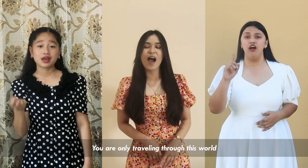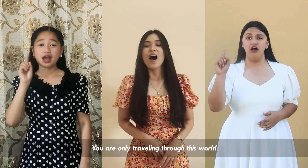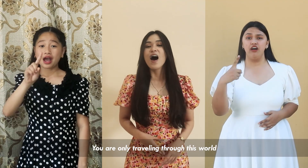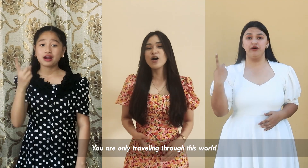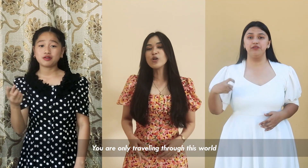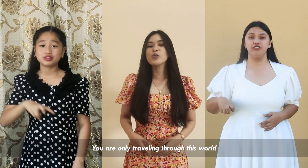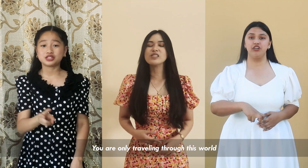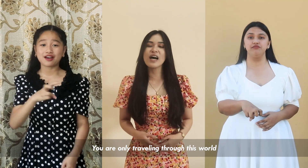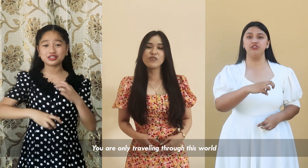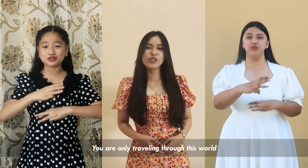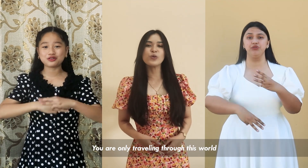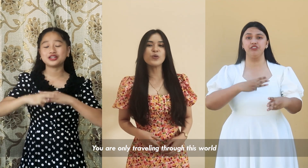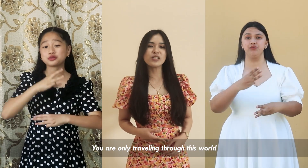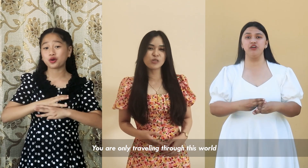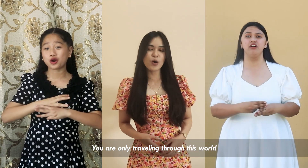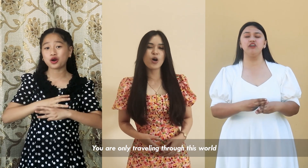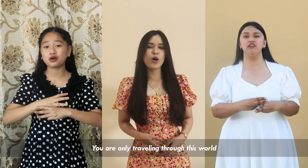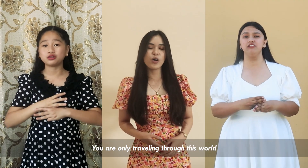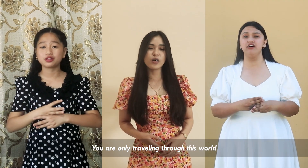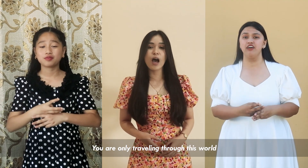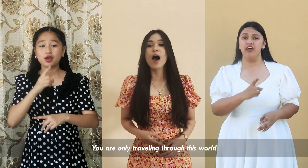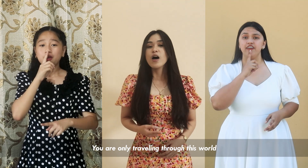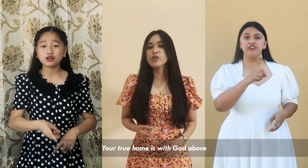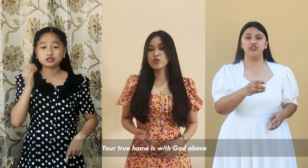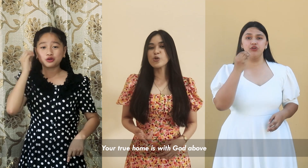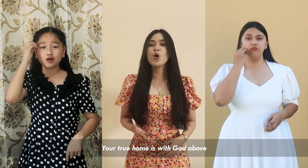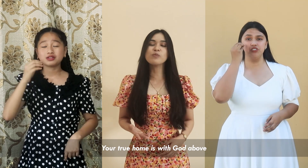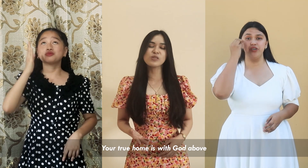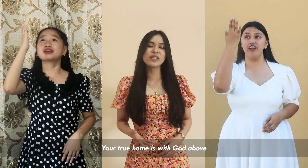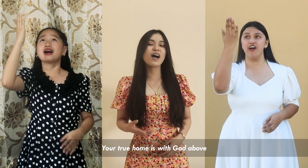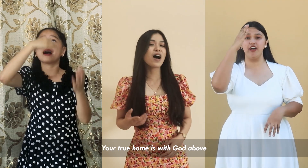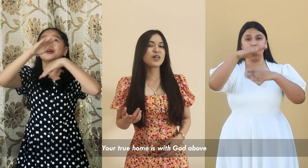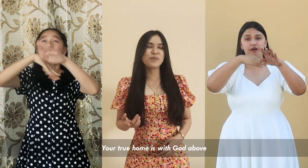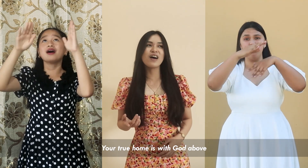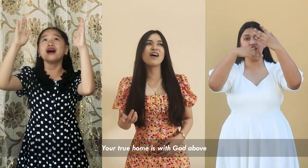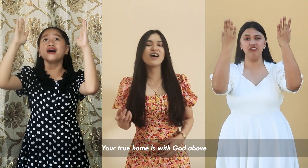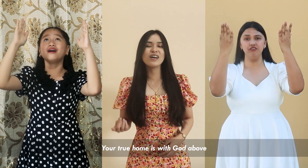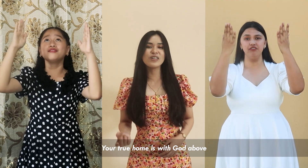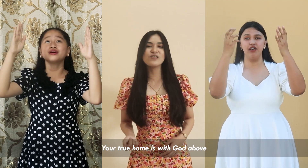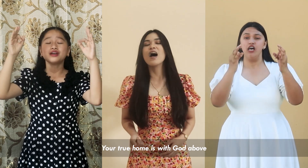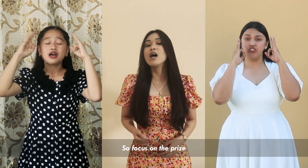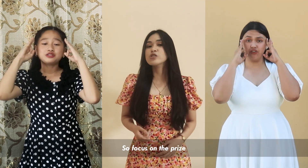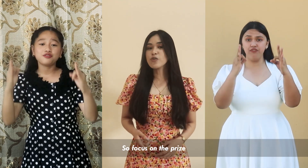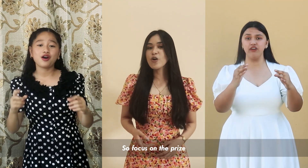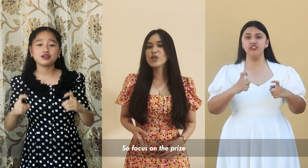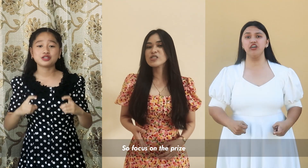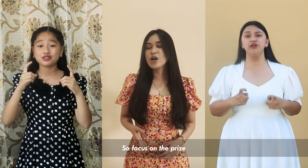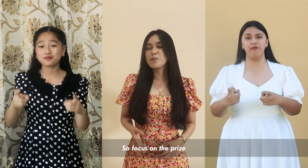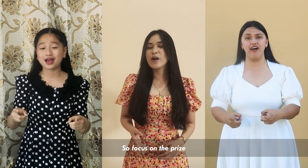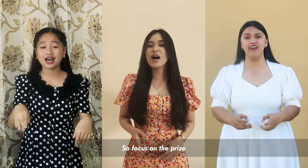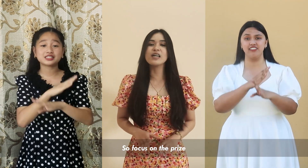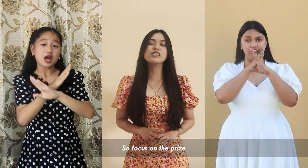Are only driving through this world You're two only sweet God above So